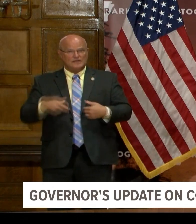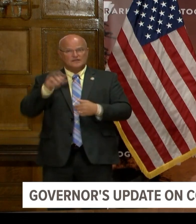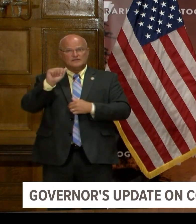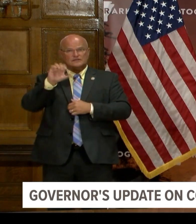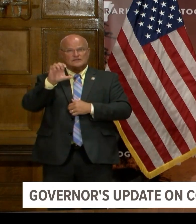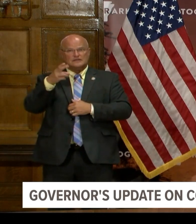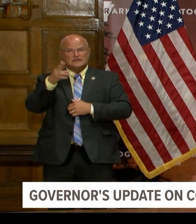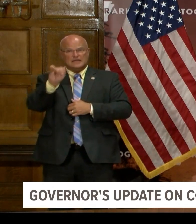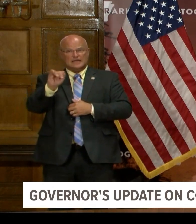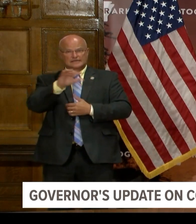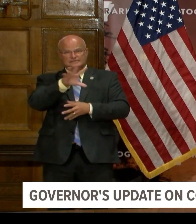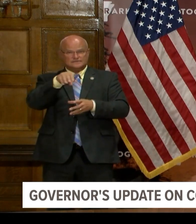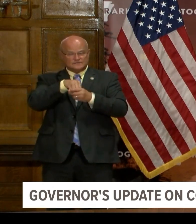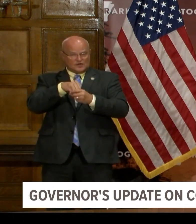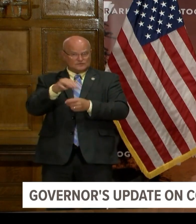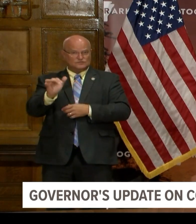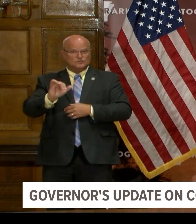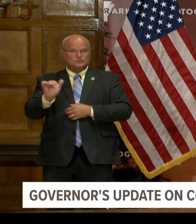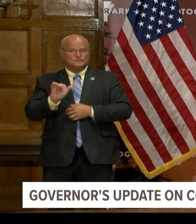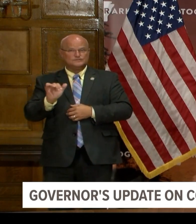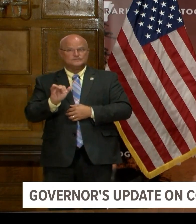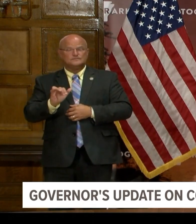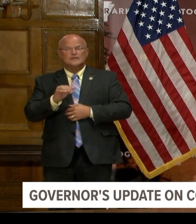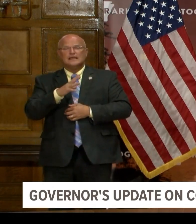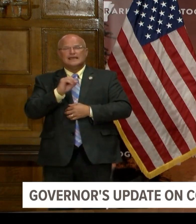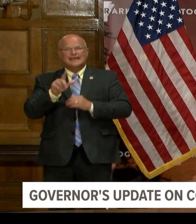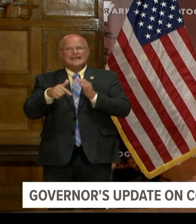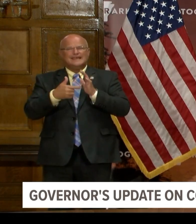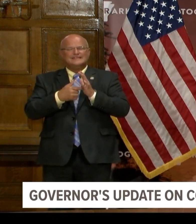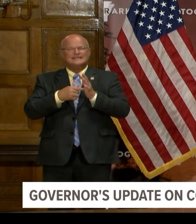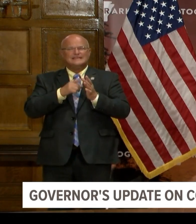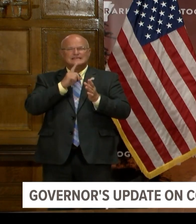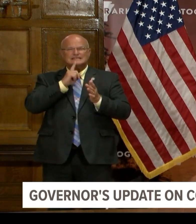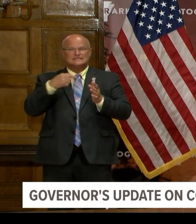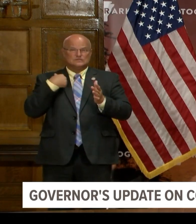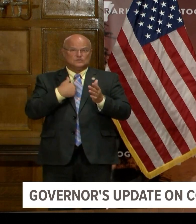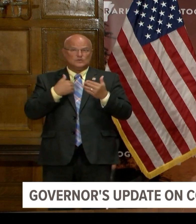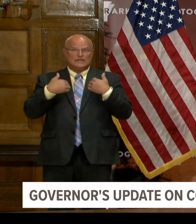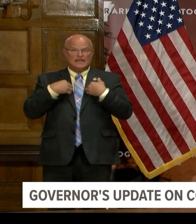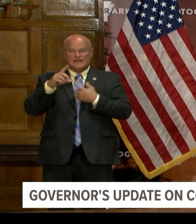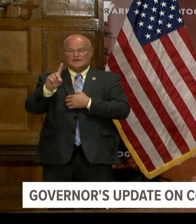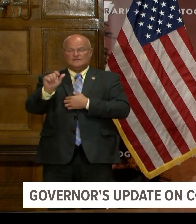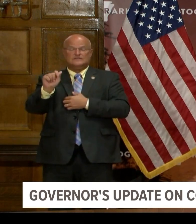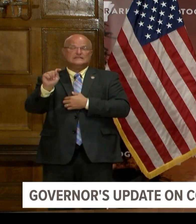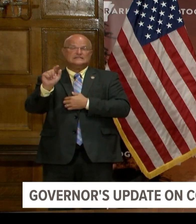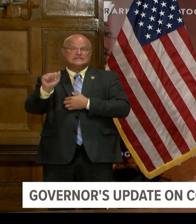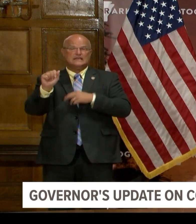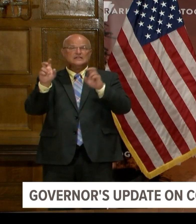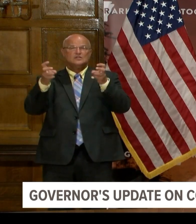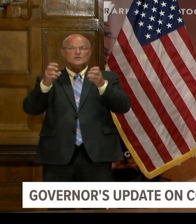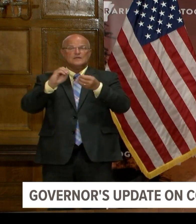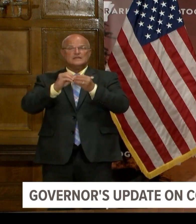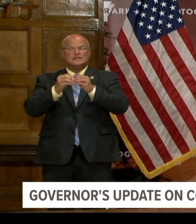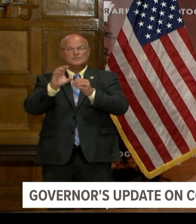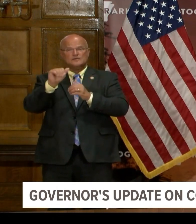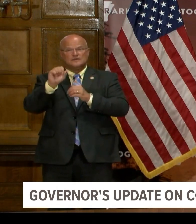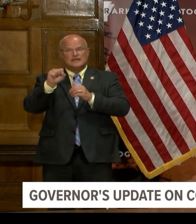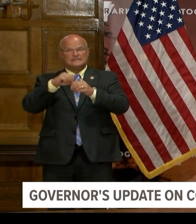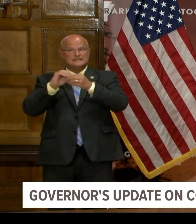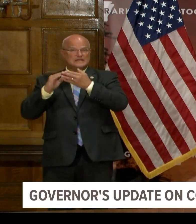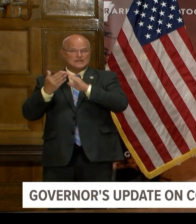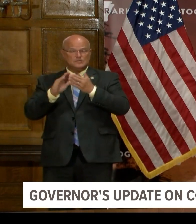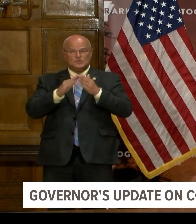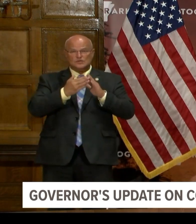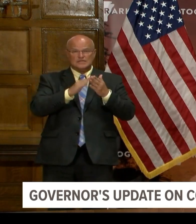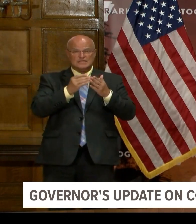been engaged in this as well. And this is, we have the data in terms of the number of cases in the community